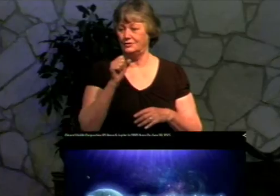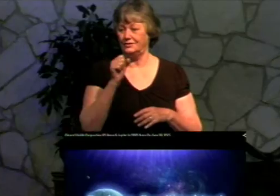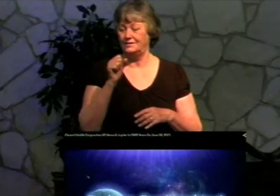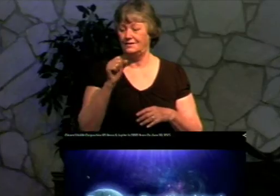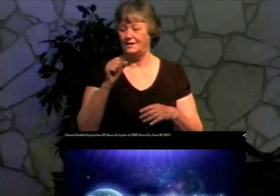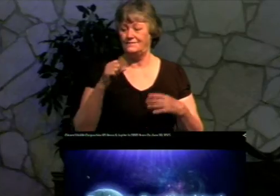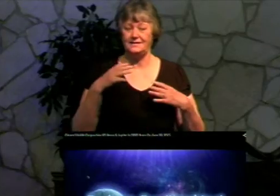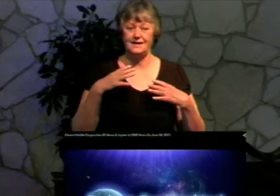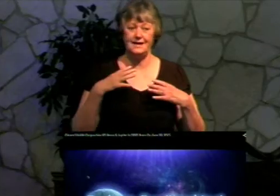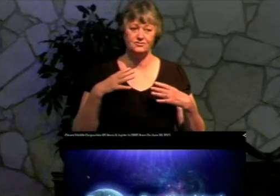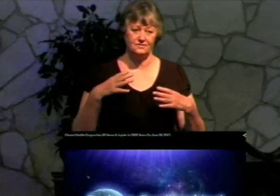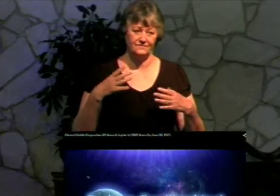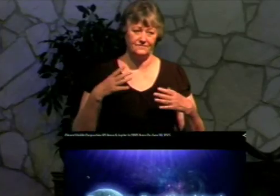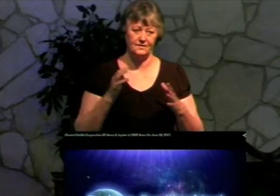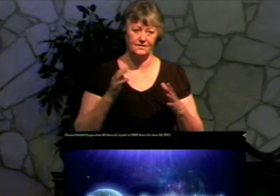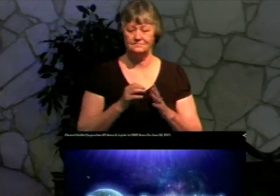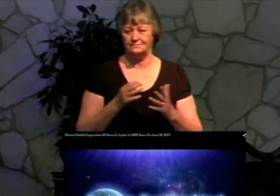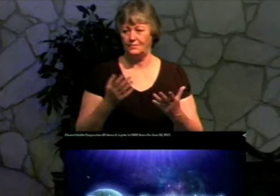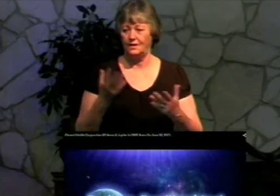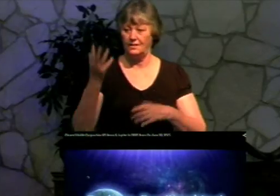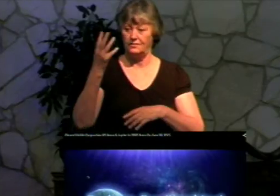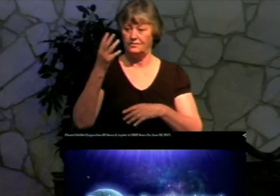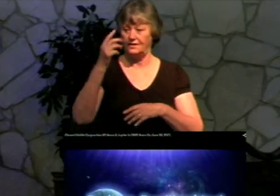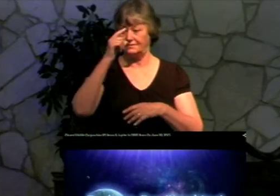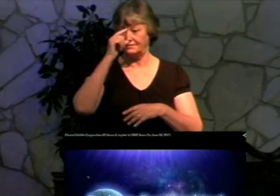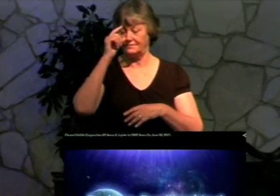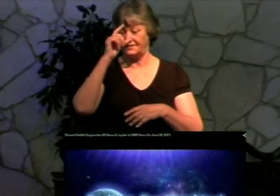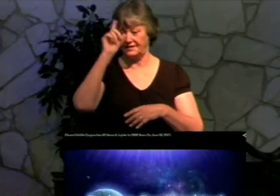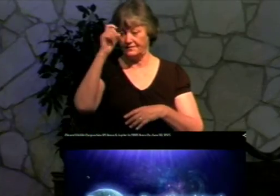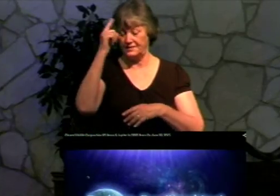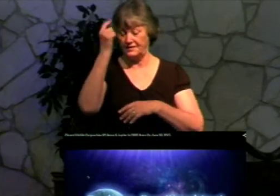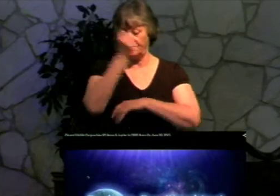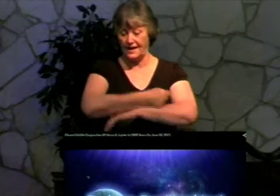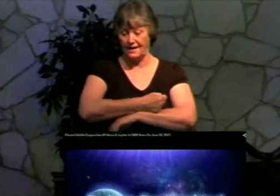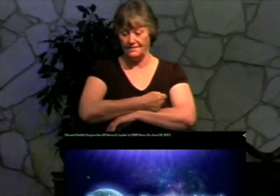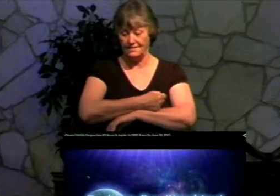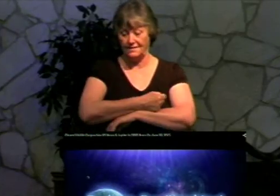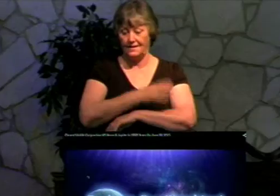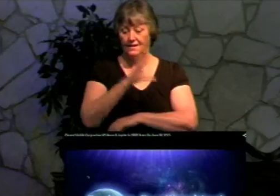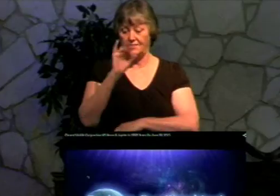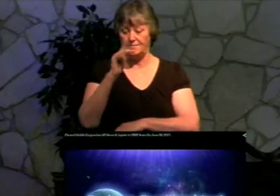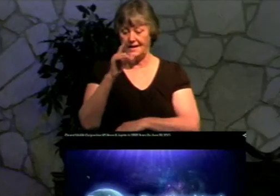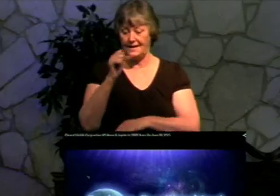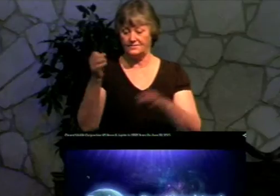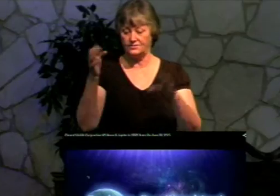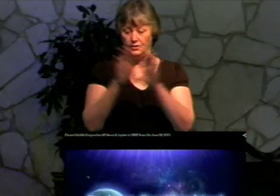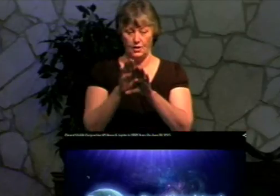took a vacation for it. The government fell, the banks